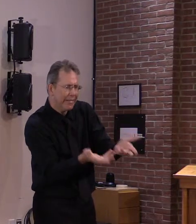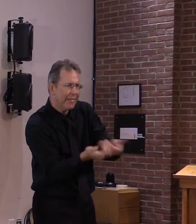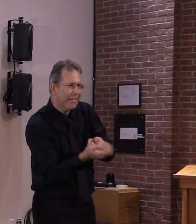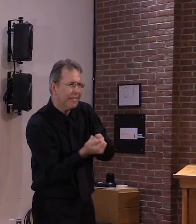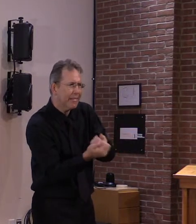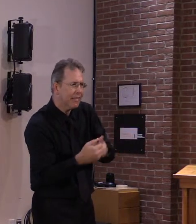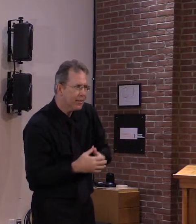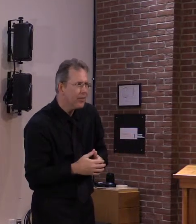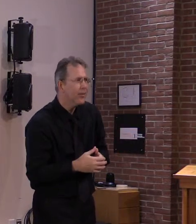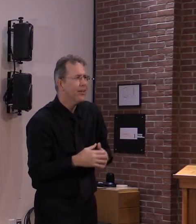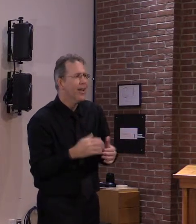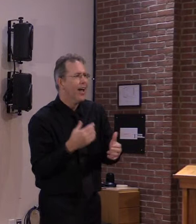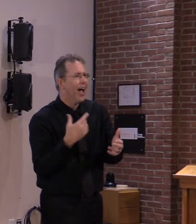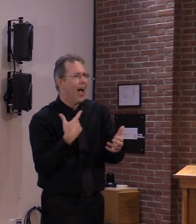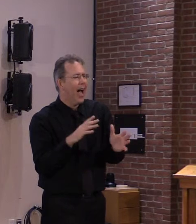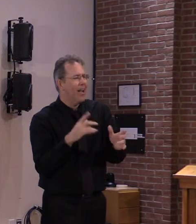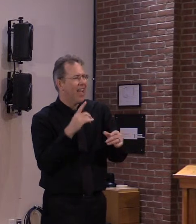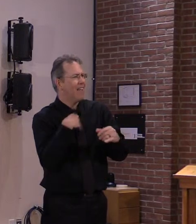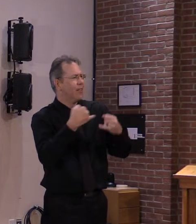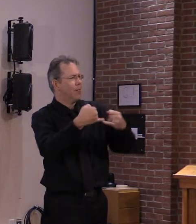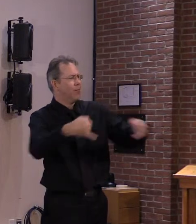Mike Donahue, the Islander.